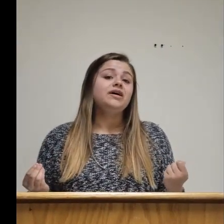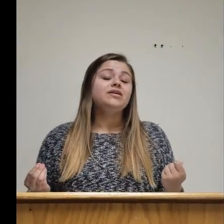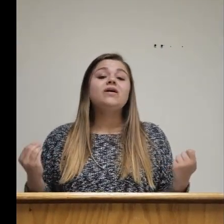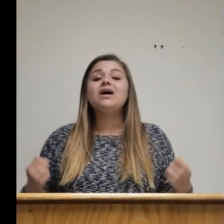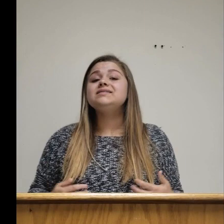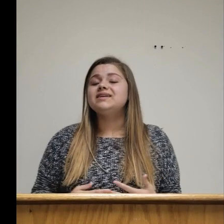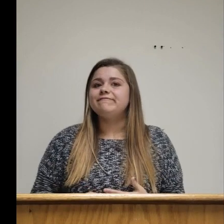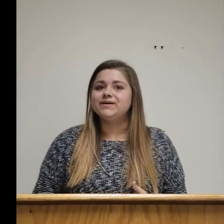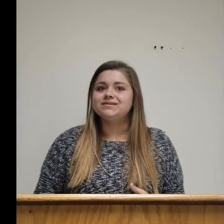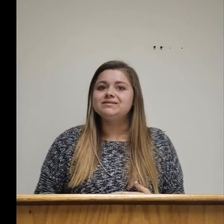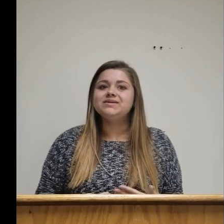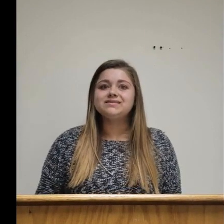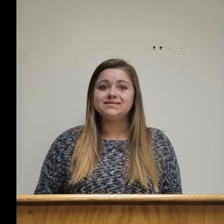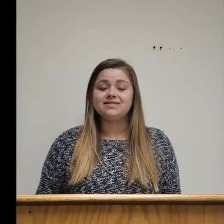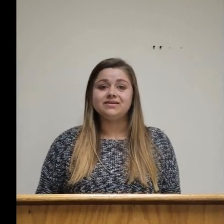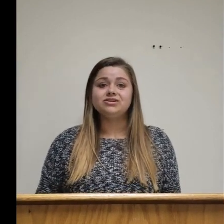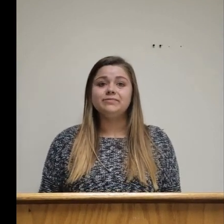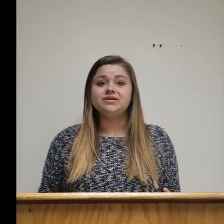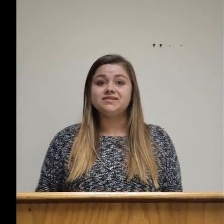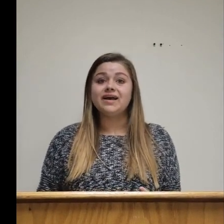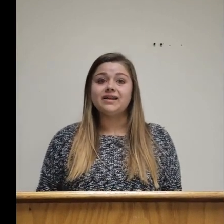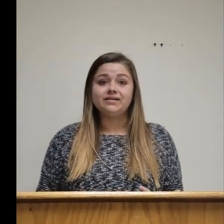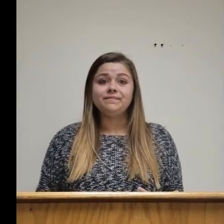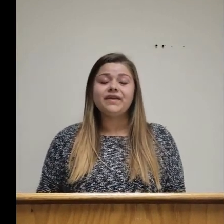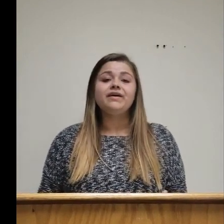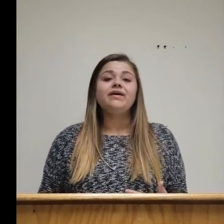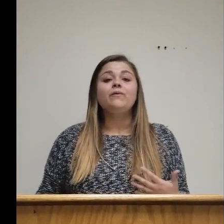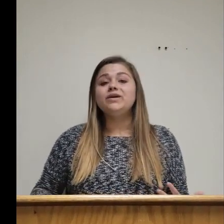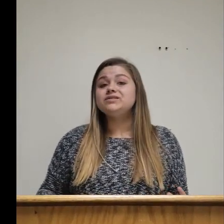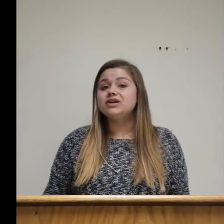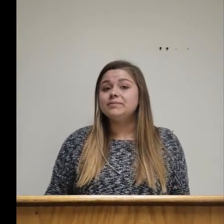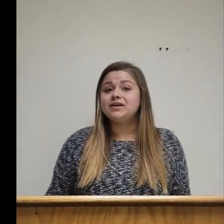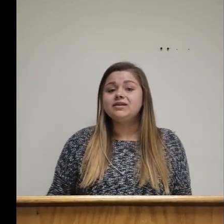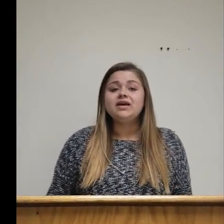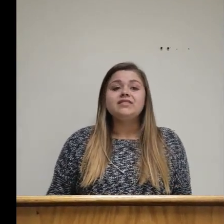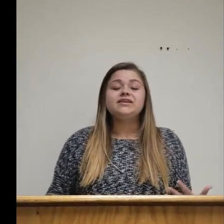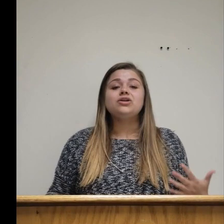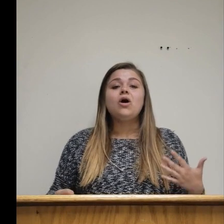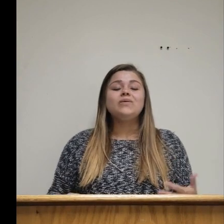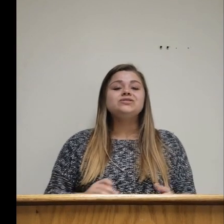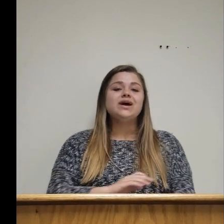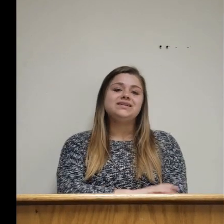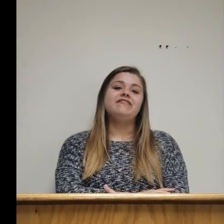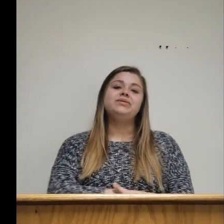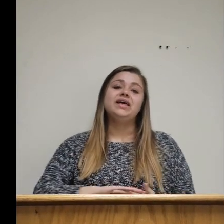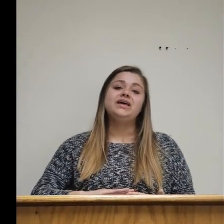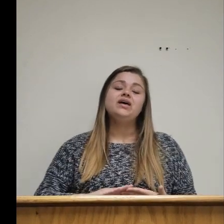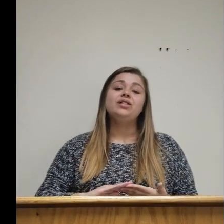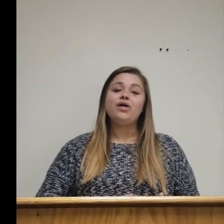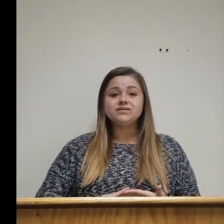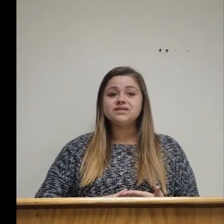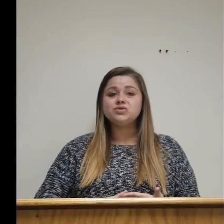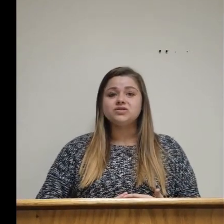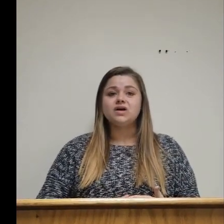interpreter could cause the deaf person to miss things that the interpreter is signing. When interpreting, they should always try to have